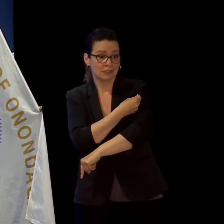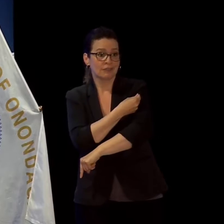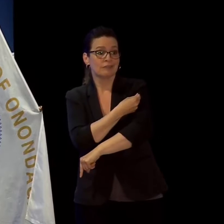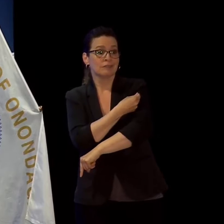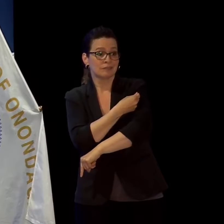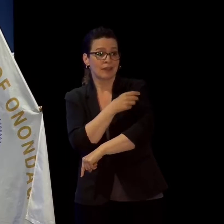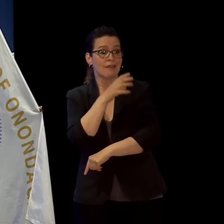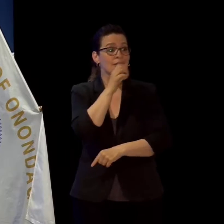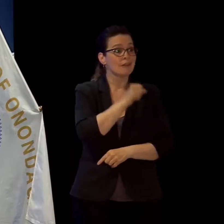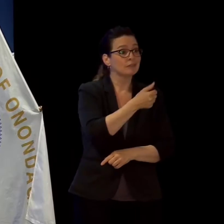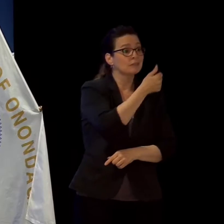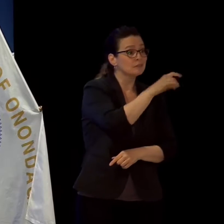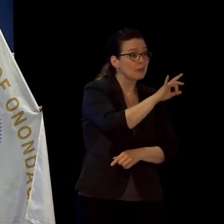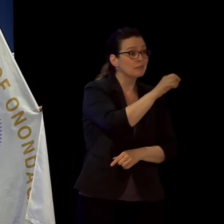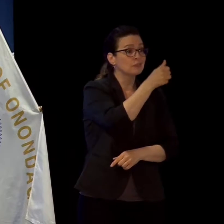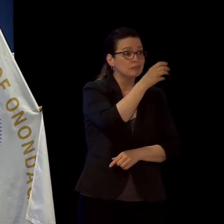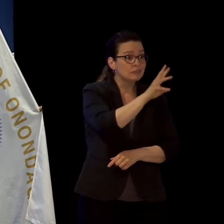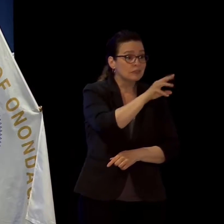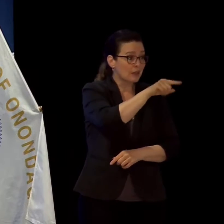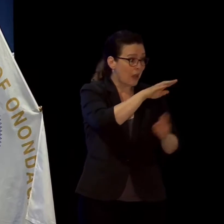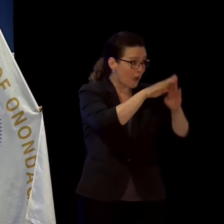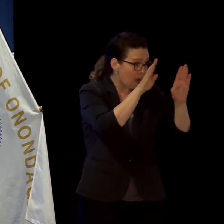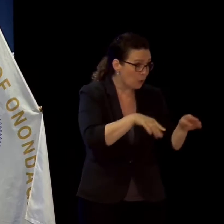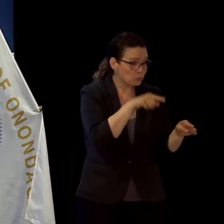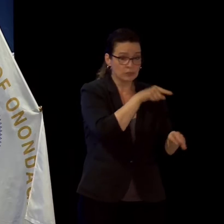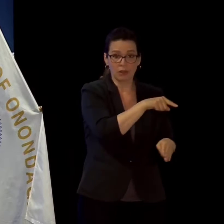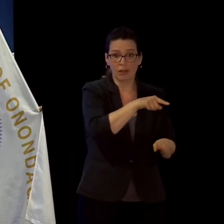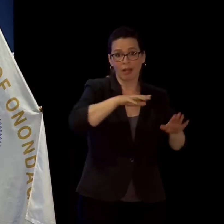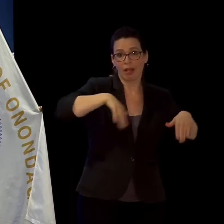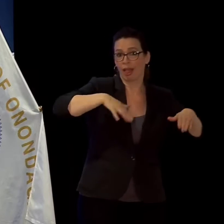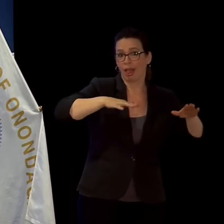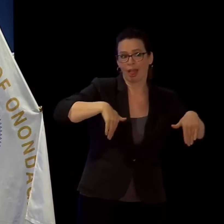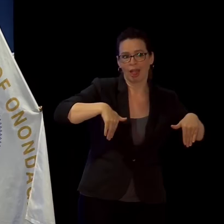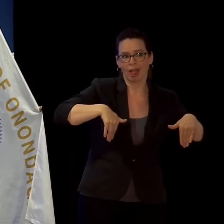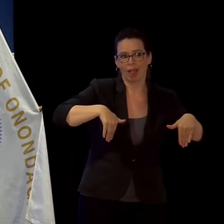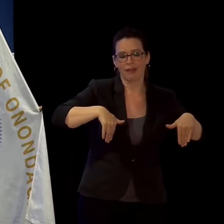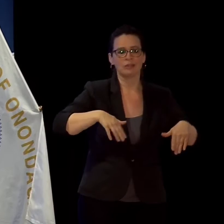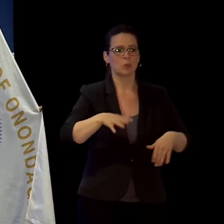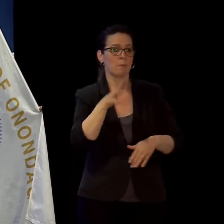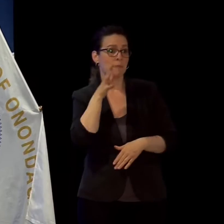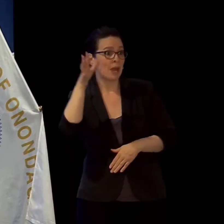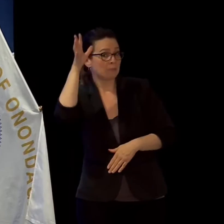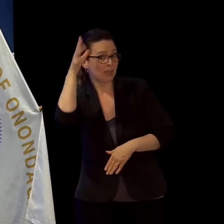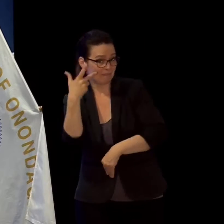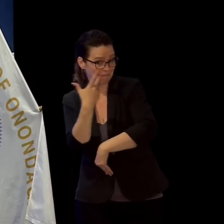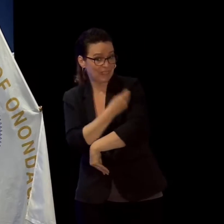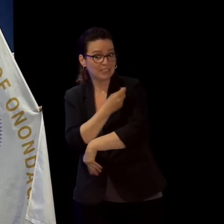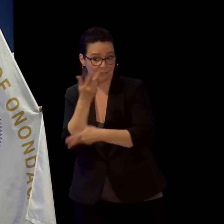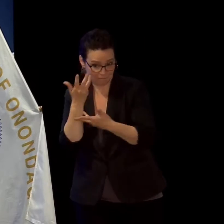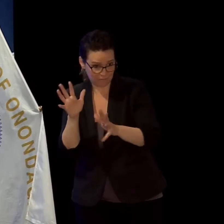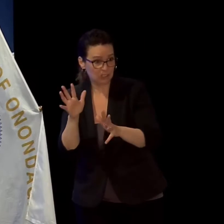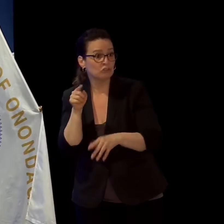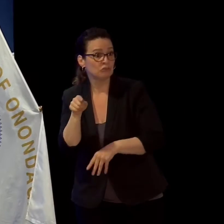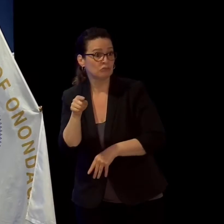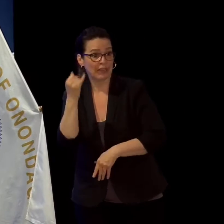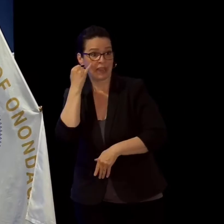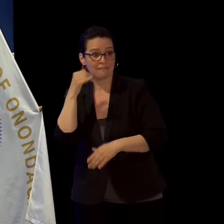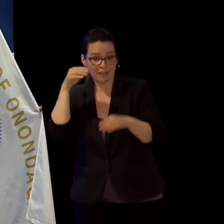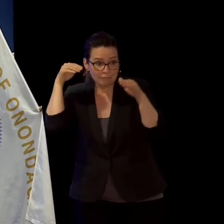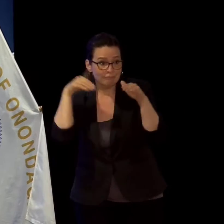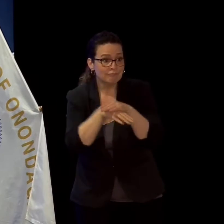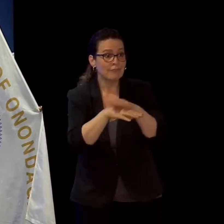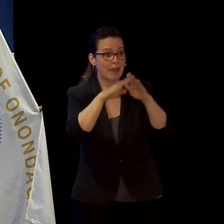there's also two other children in the home. Highly likely, if it gets in the house now, you're gonna have everybody in the house get it. And so we see a